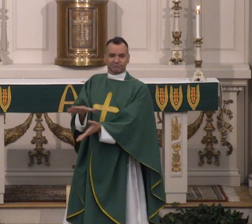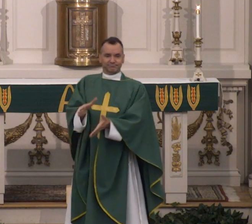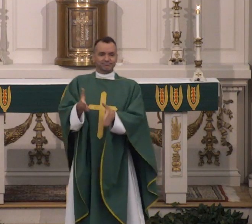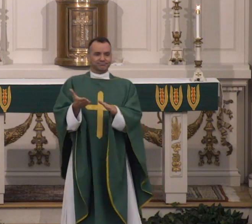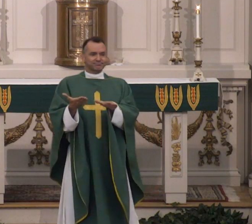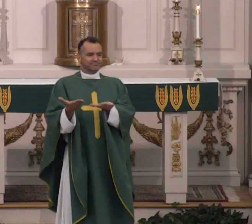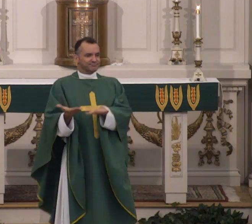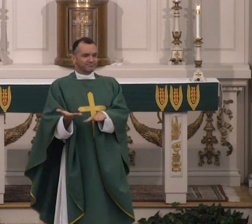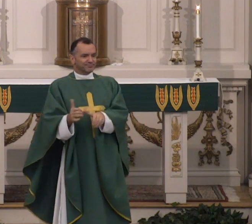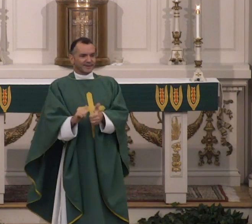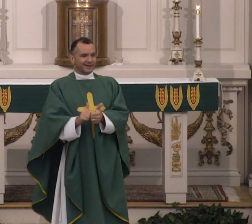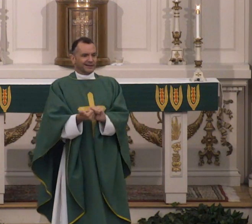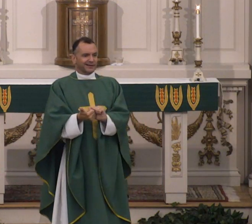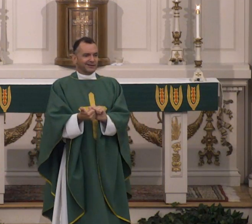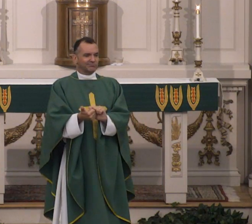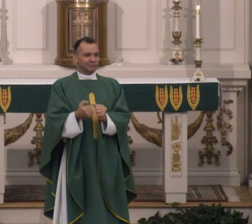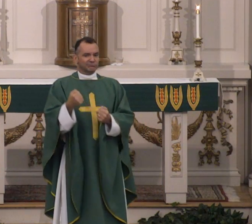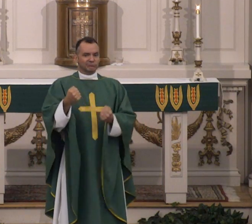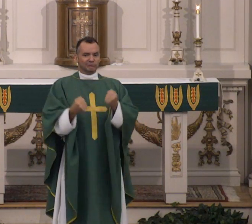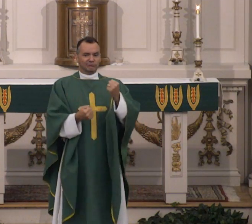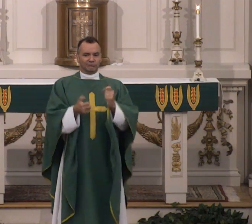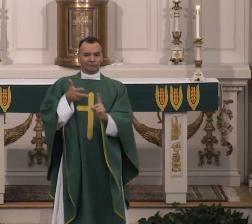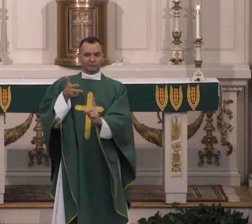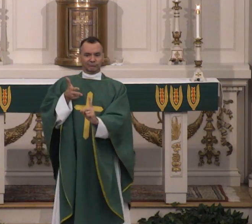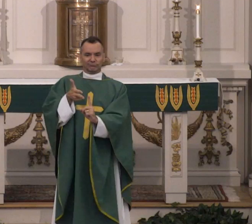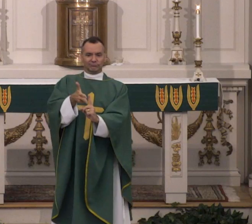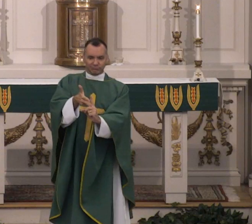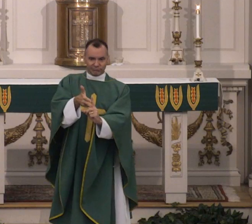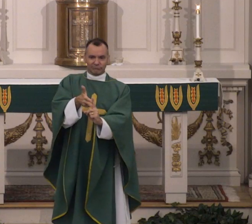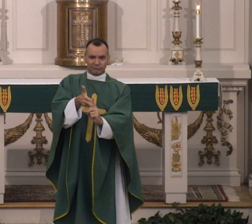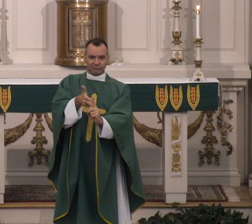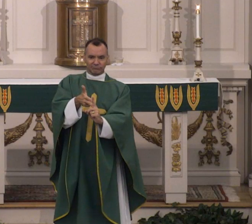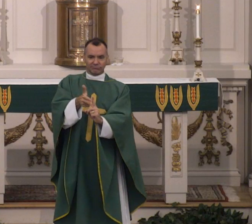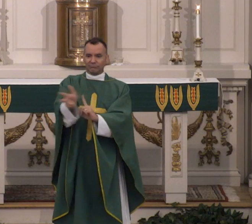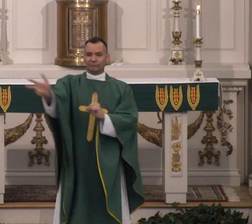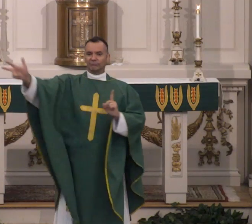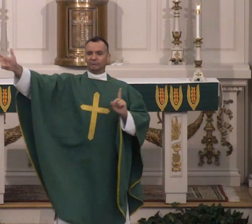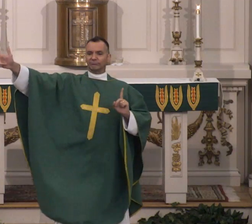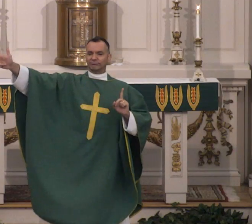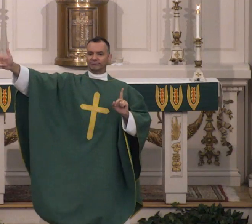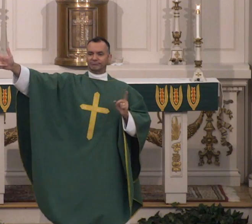Recently, he was killed by a hit-and-run driver.